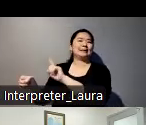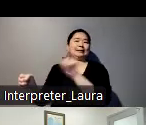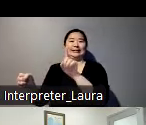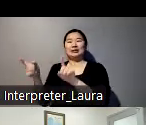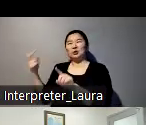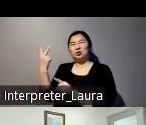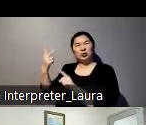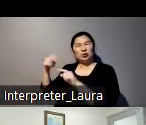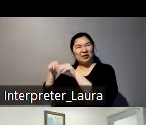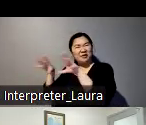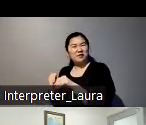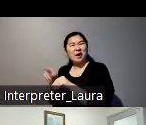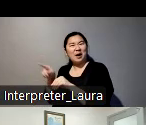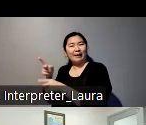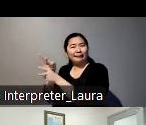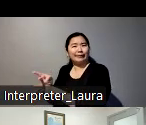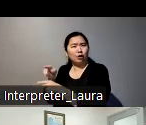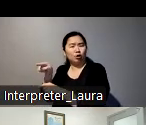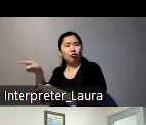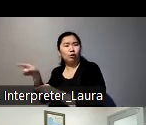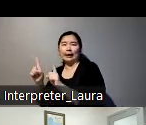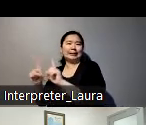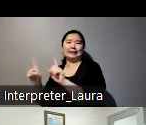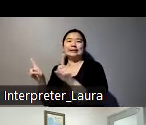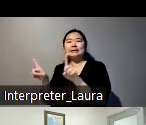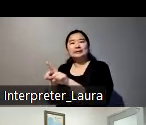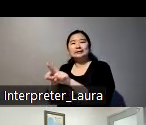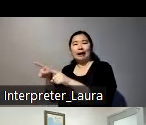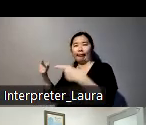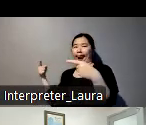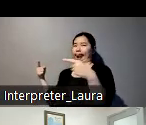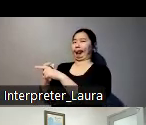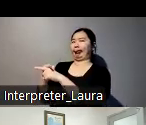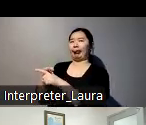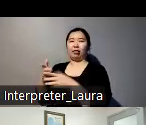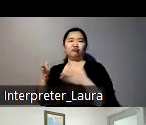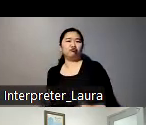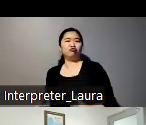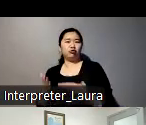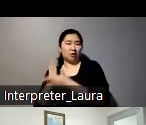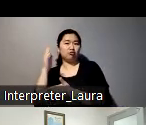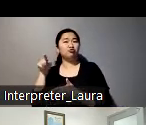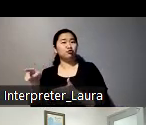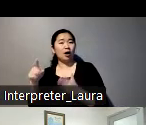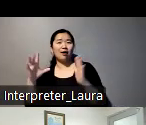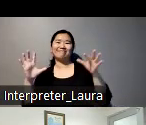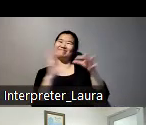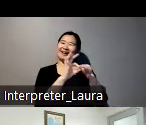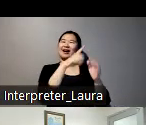legal capacity. Korean National Assembly revised the Mental Health Act in